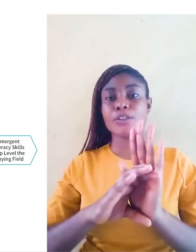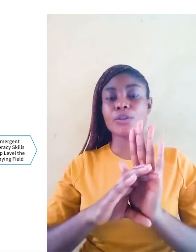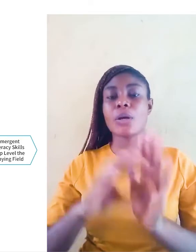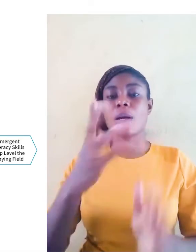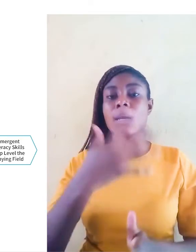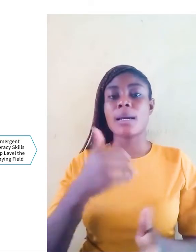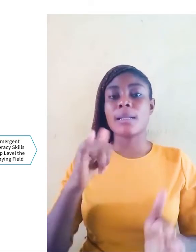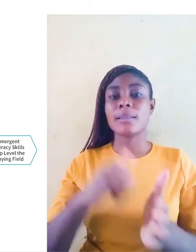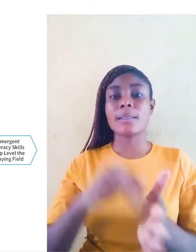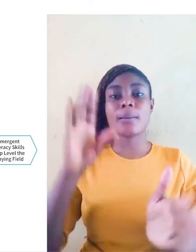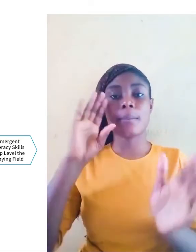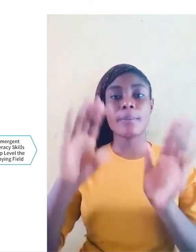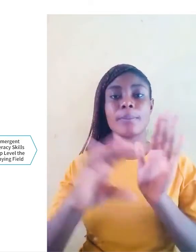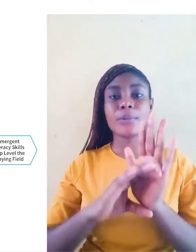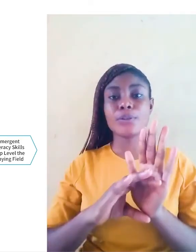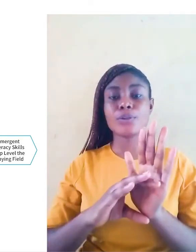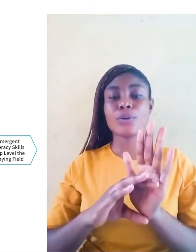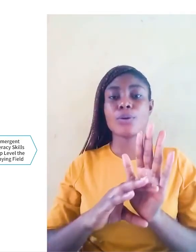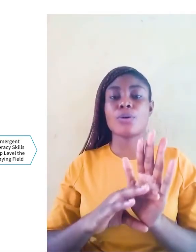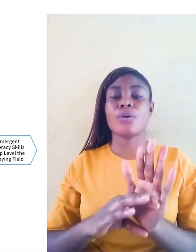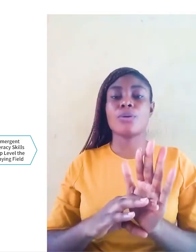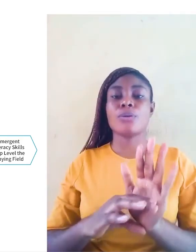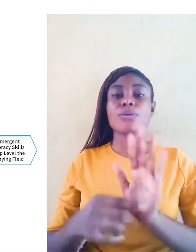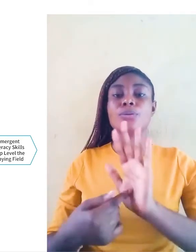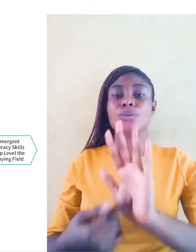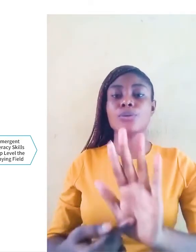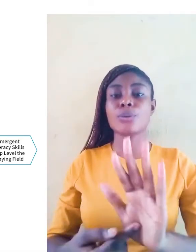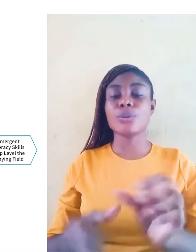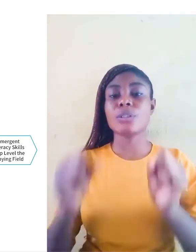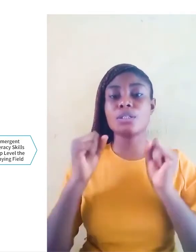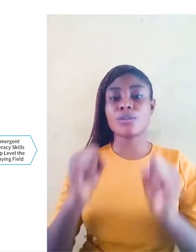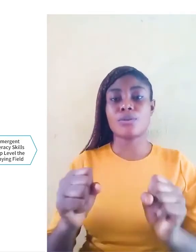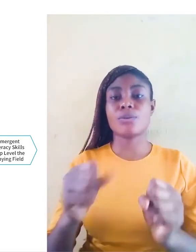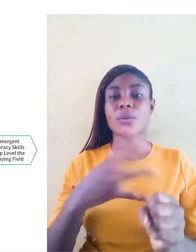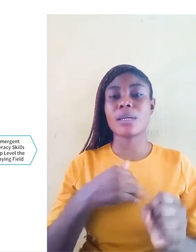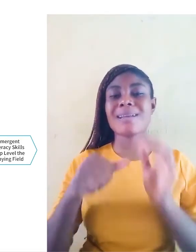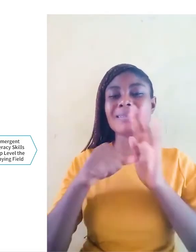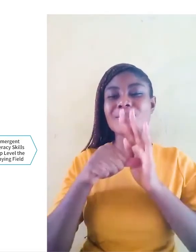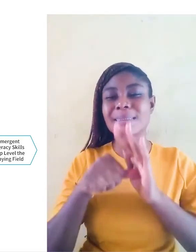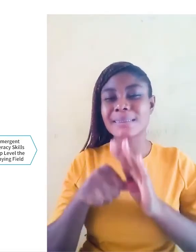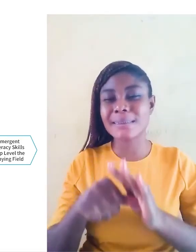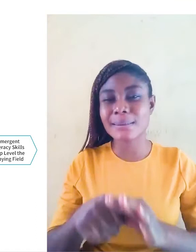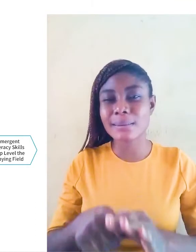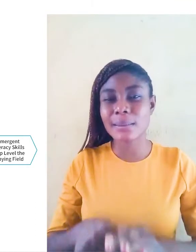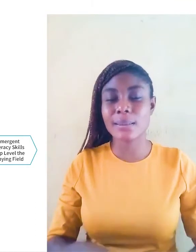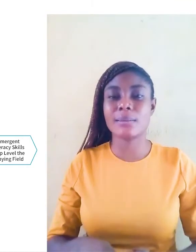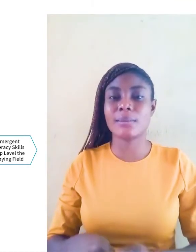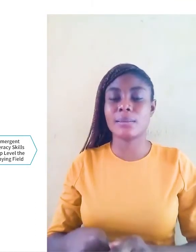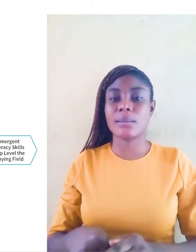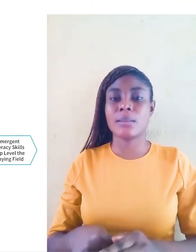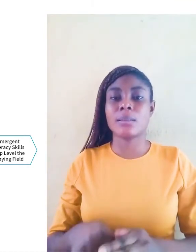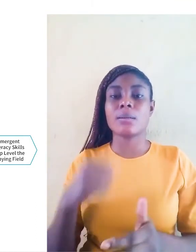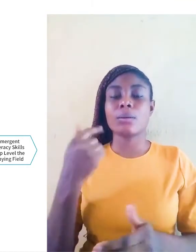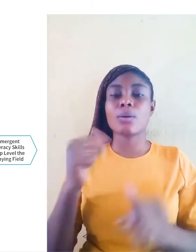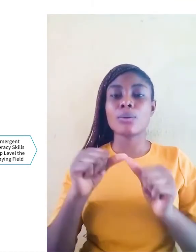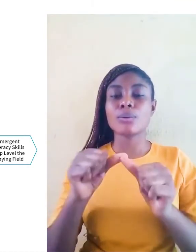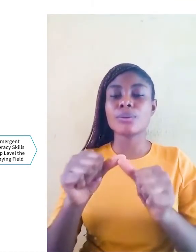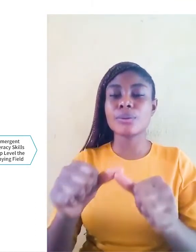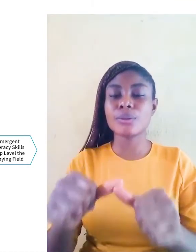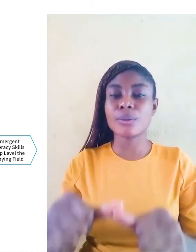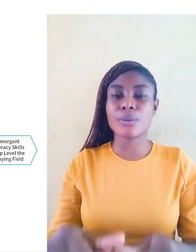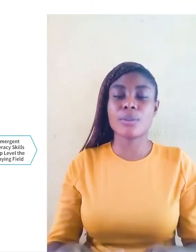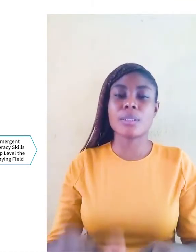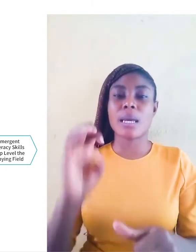and the diagram here demonstrates a strong and consistent relationship between emergent literacy